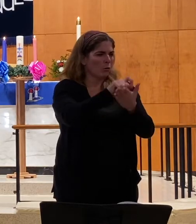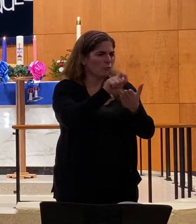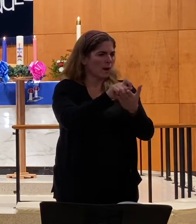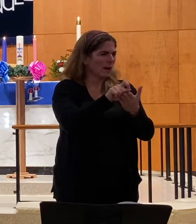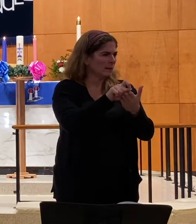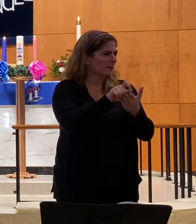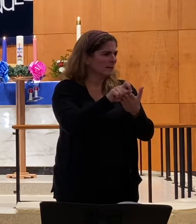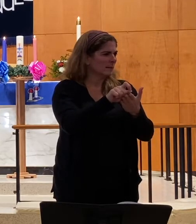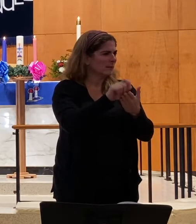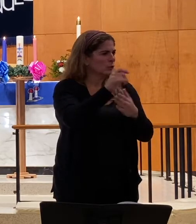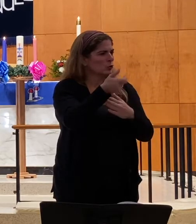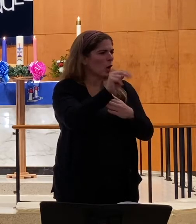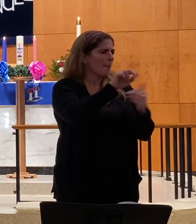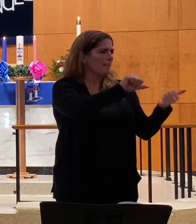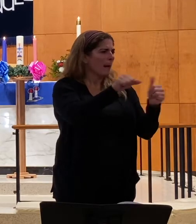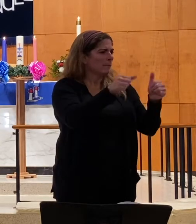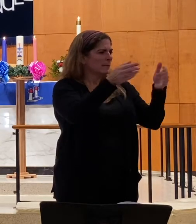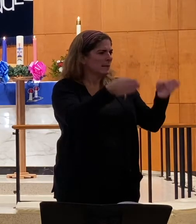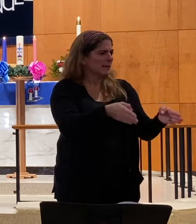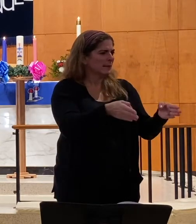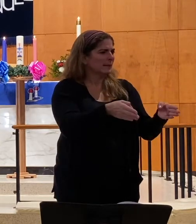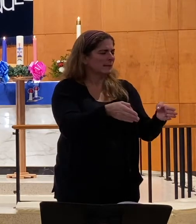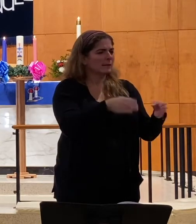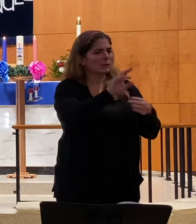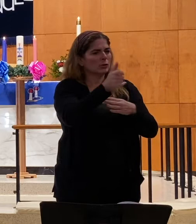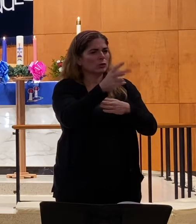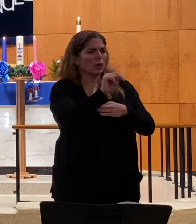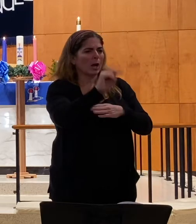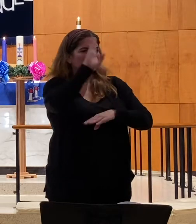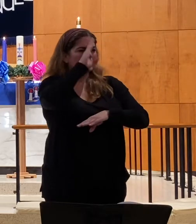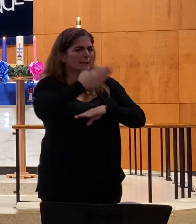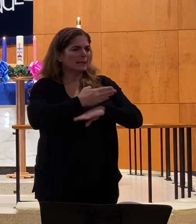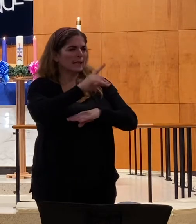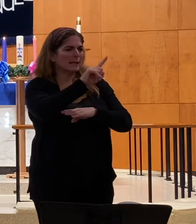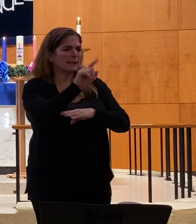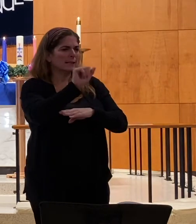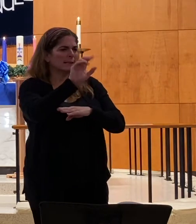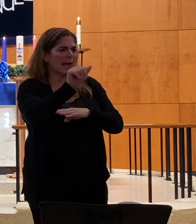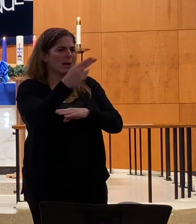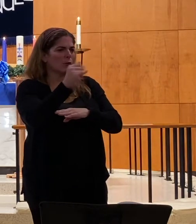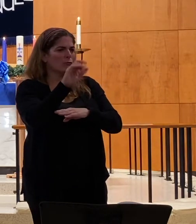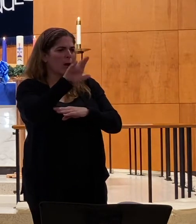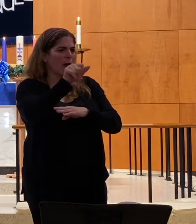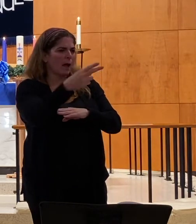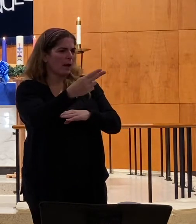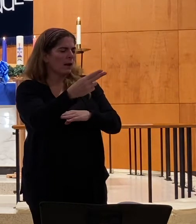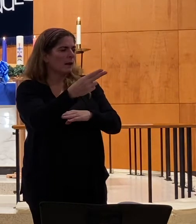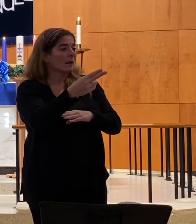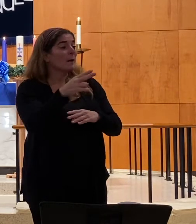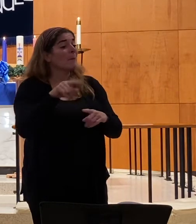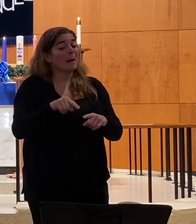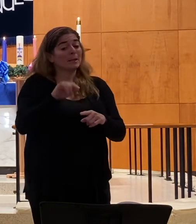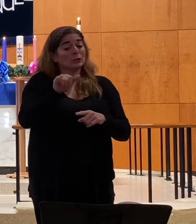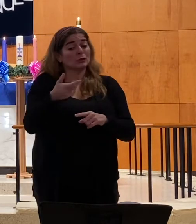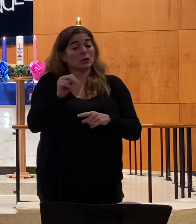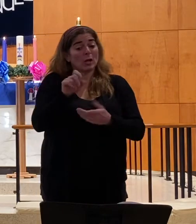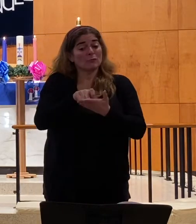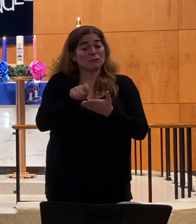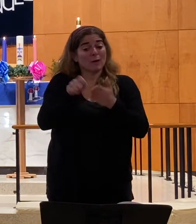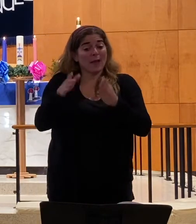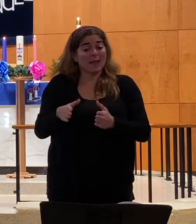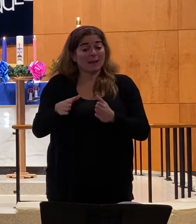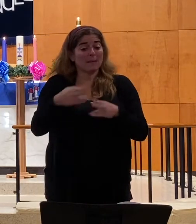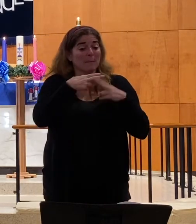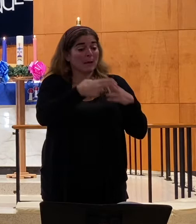hear in Matthew, or even John, the son of Zechariah, as we hear in Luke. Rather, John is simply